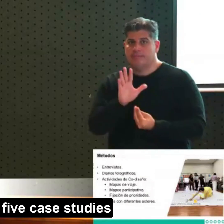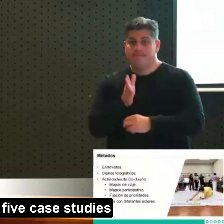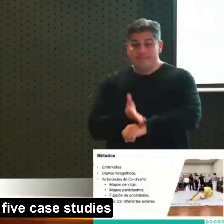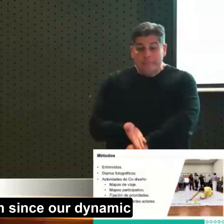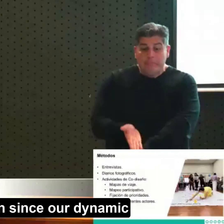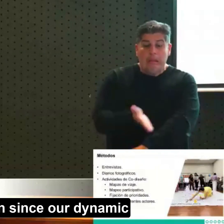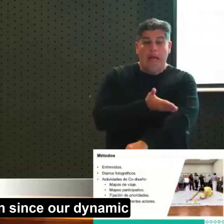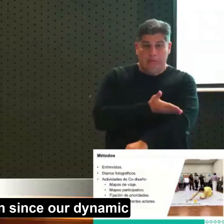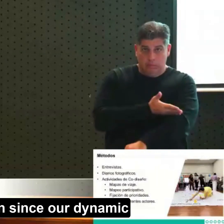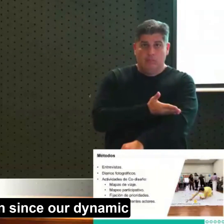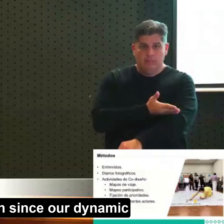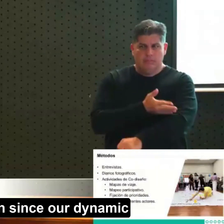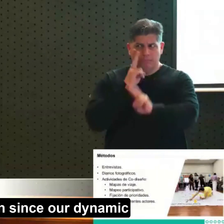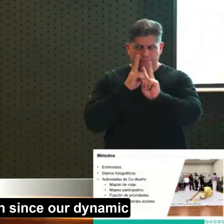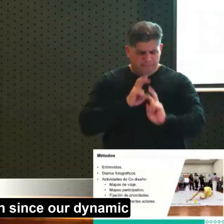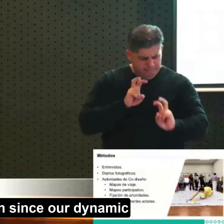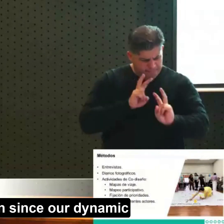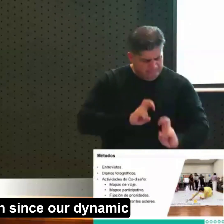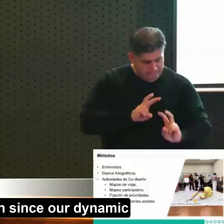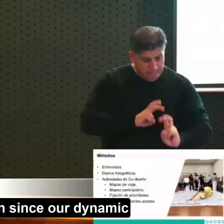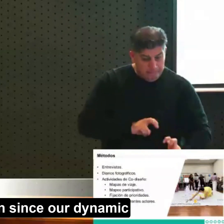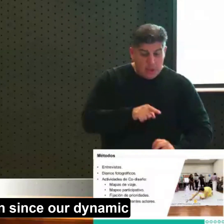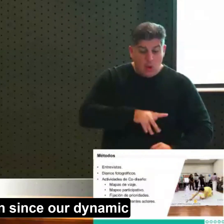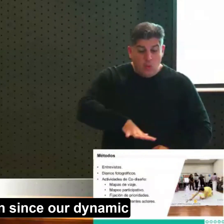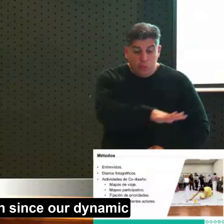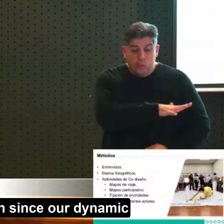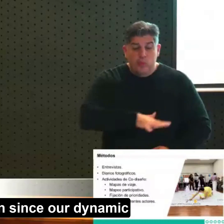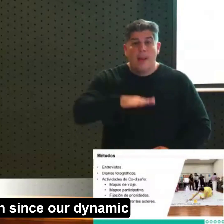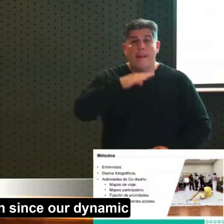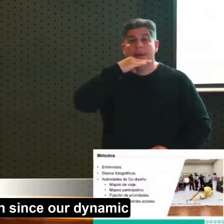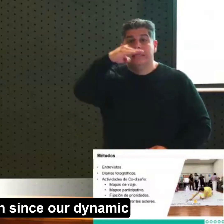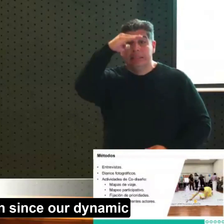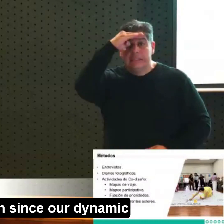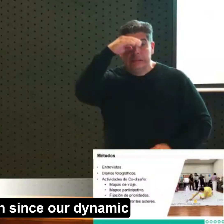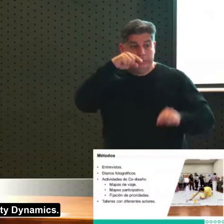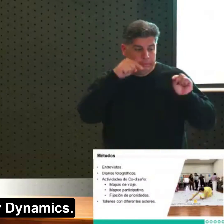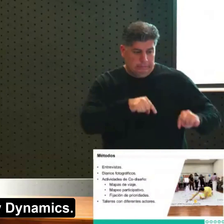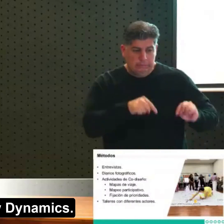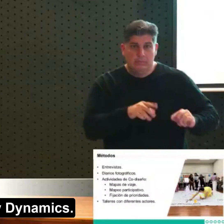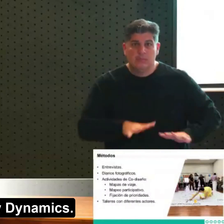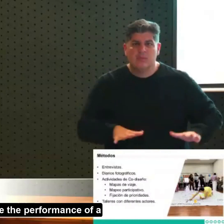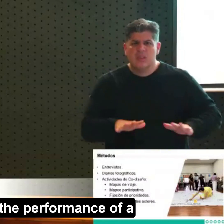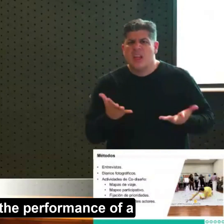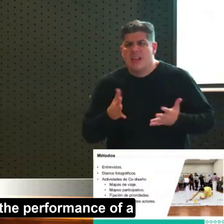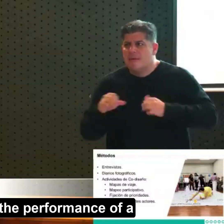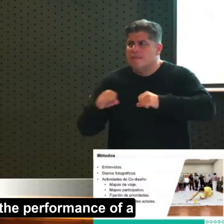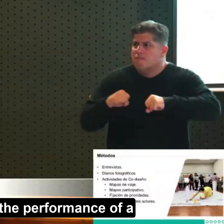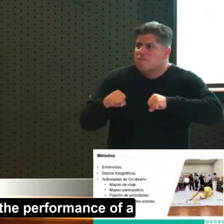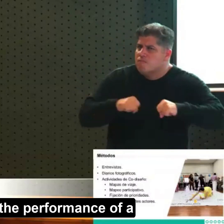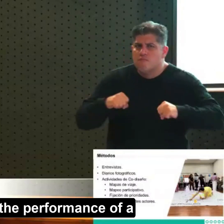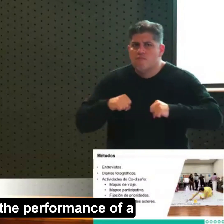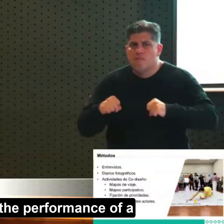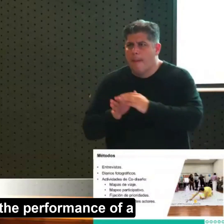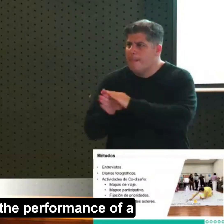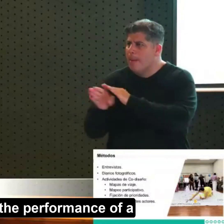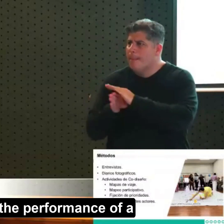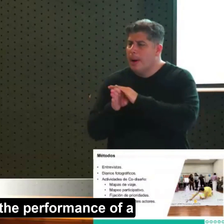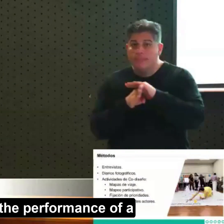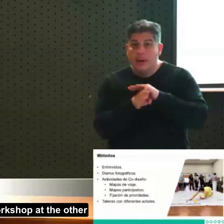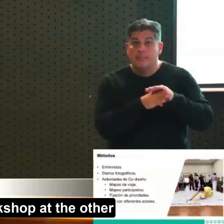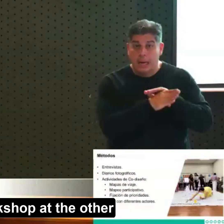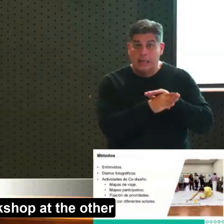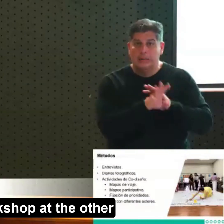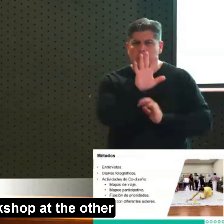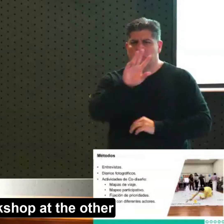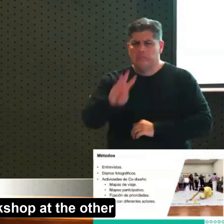case studies, except that in Medellín, given since our city dynamics, we proposed the performance